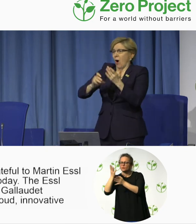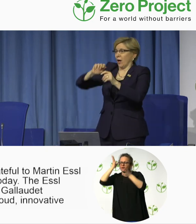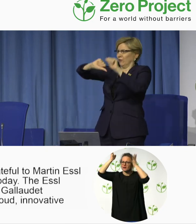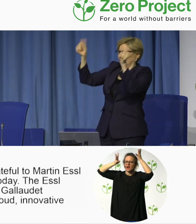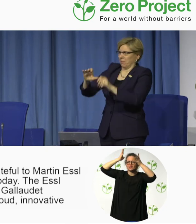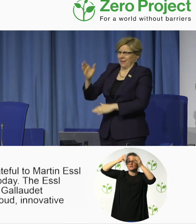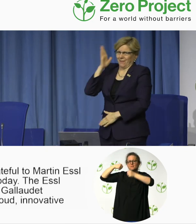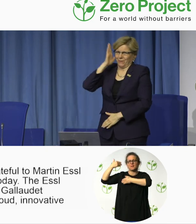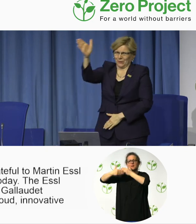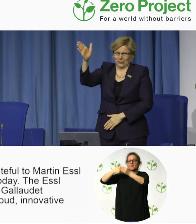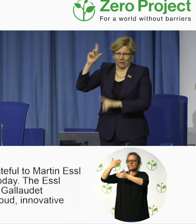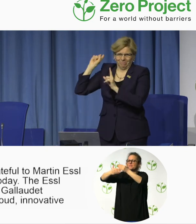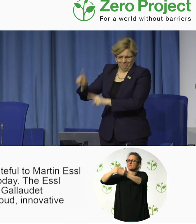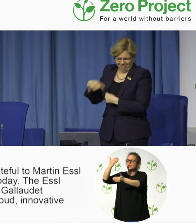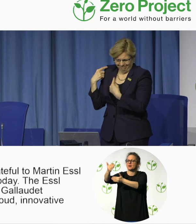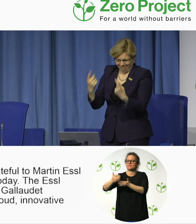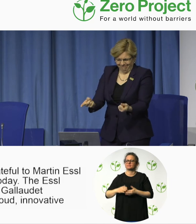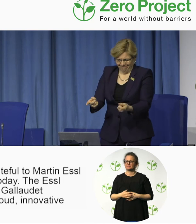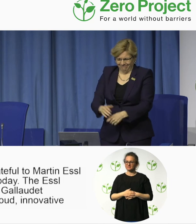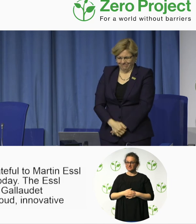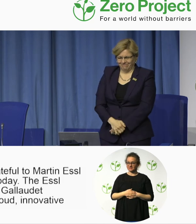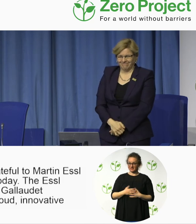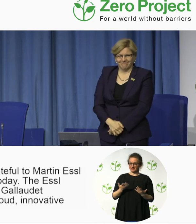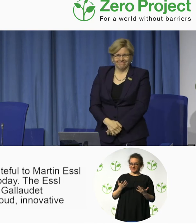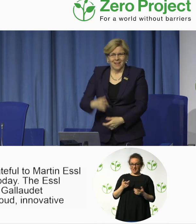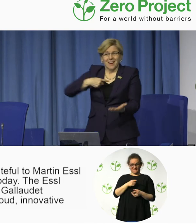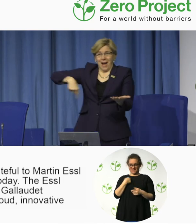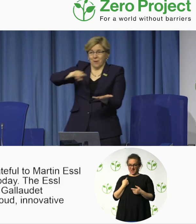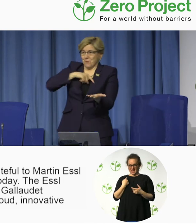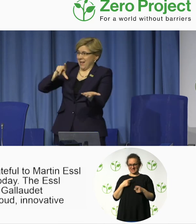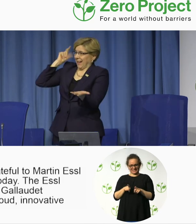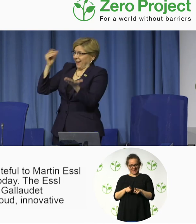possibilities, and we've been part of shaping the future all along.